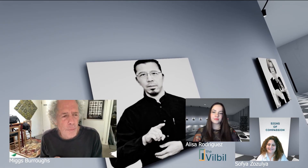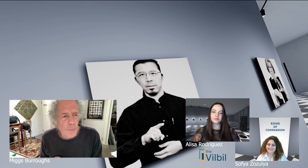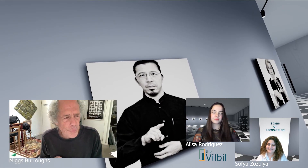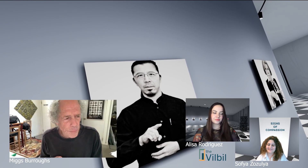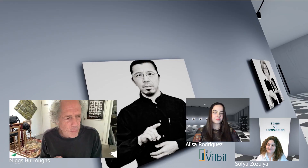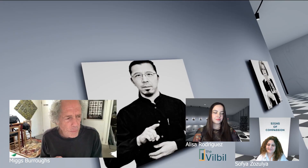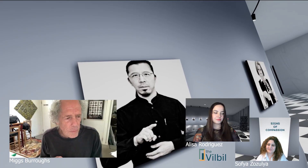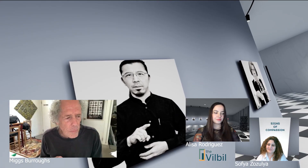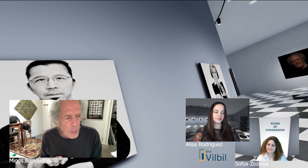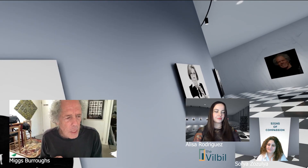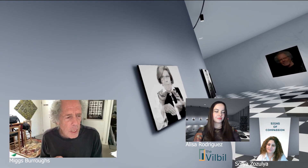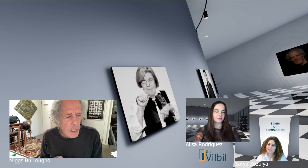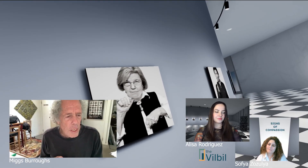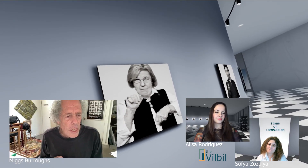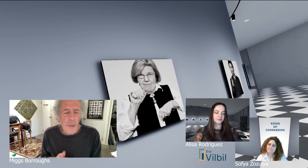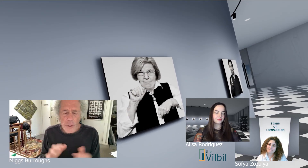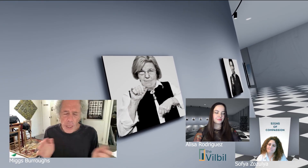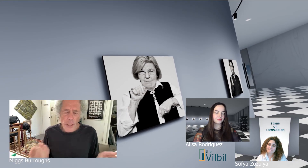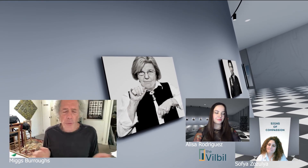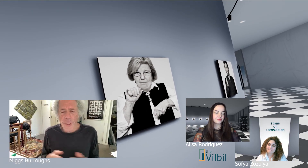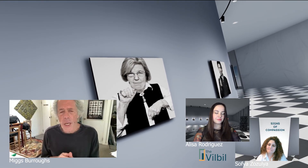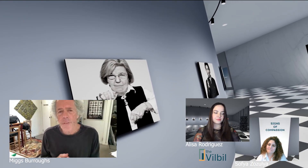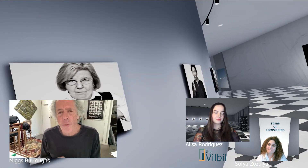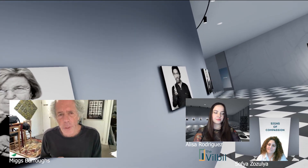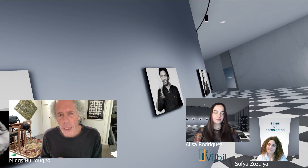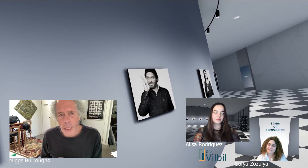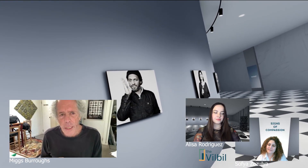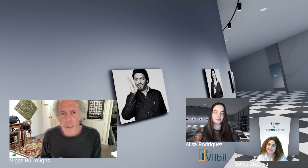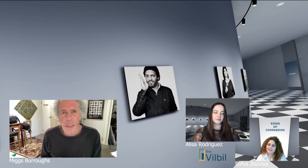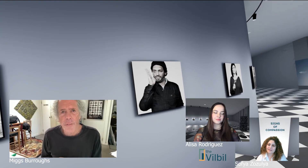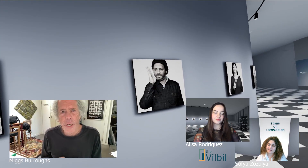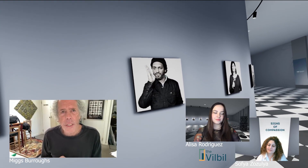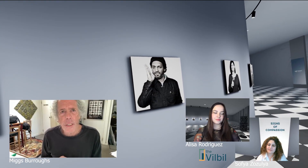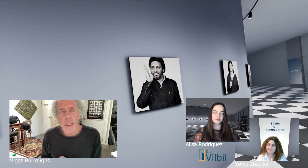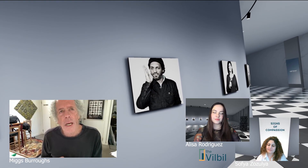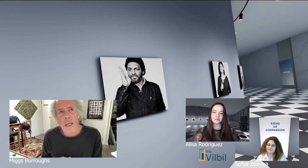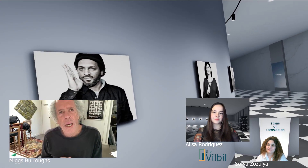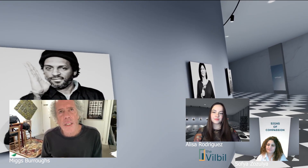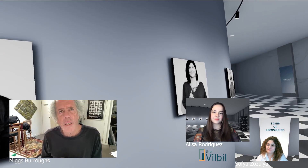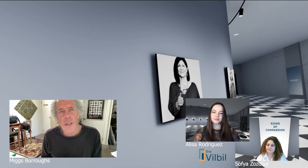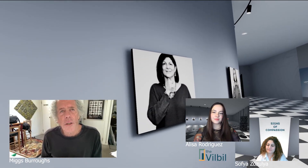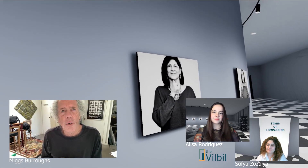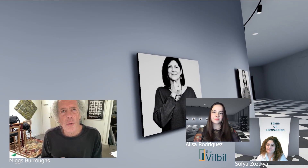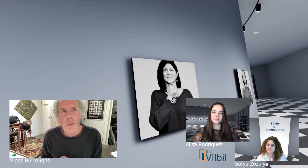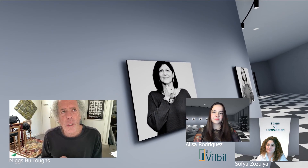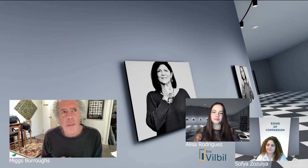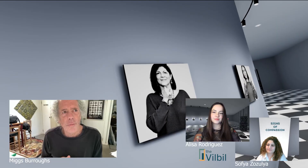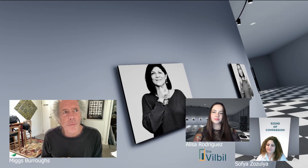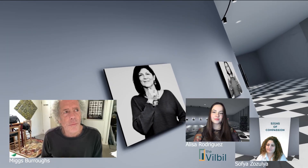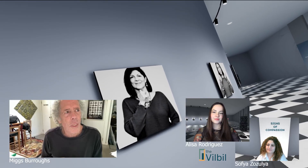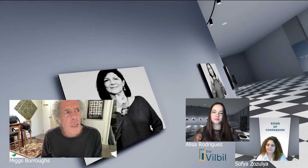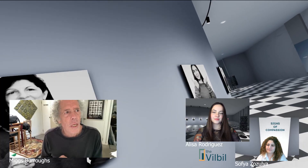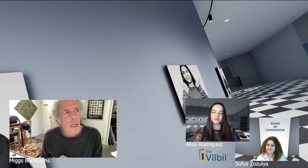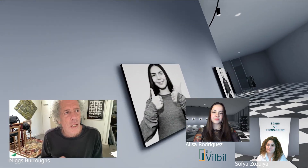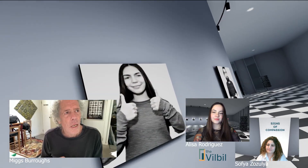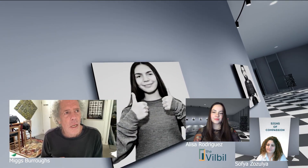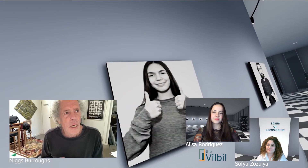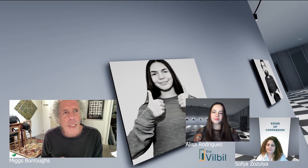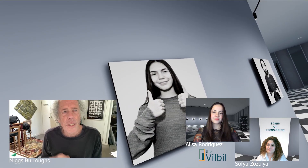and others I had to reach out for. Like if I didn't know any